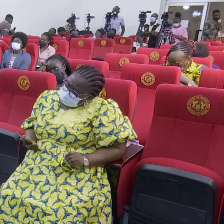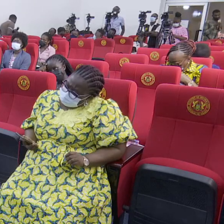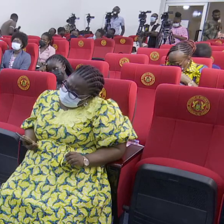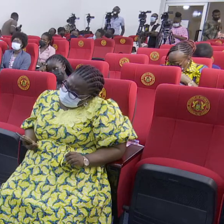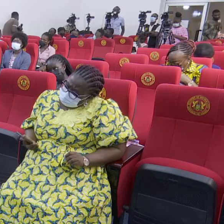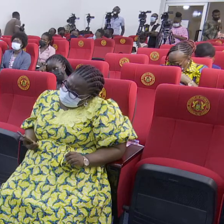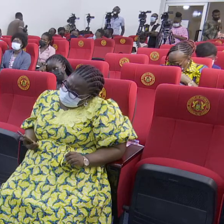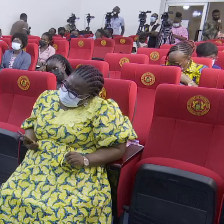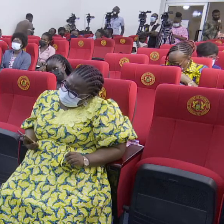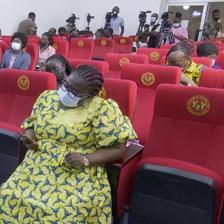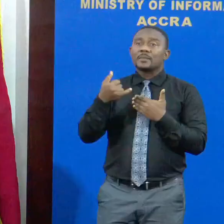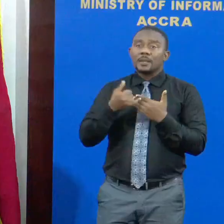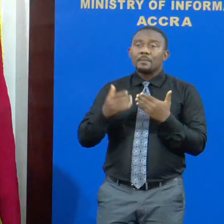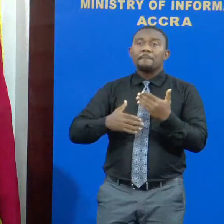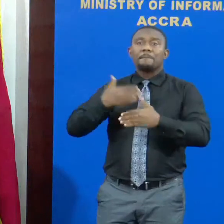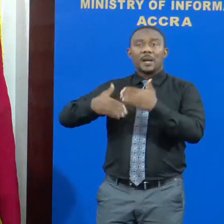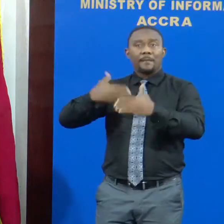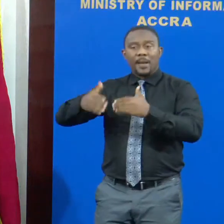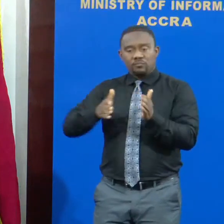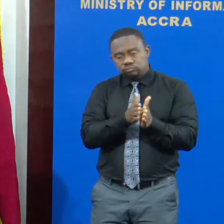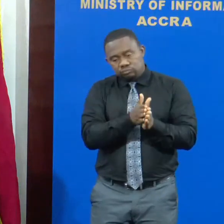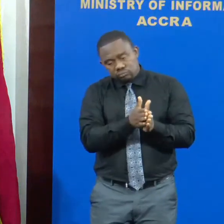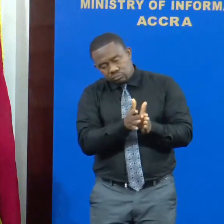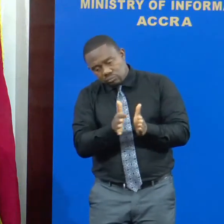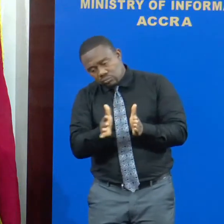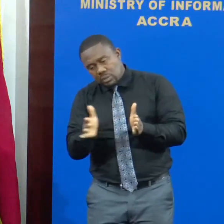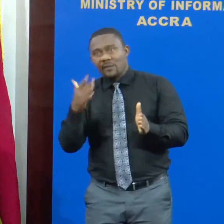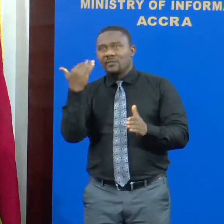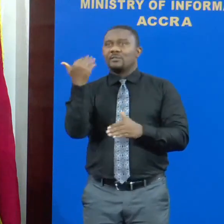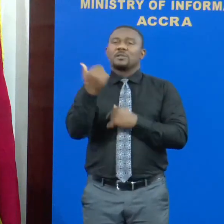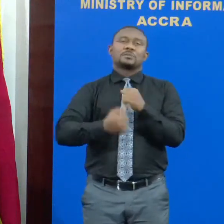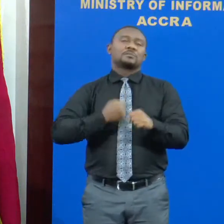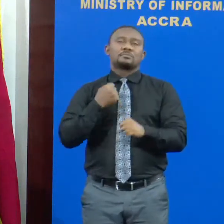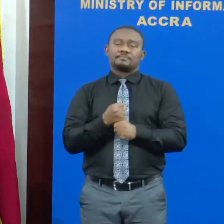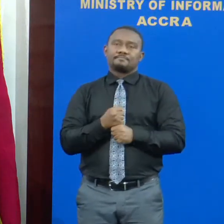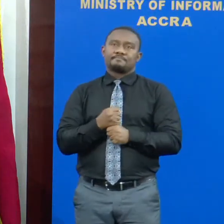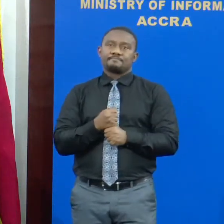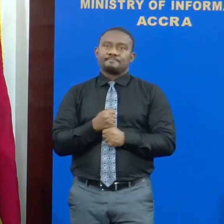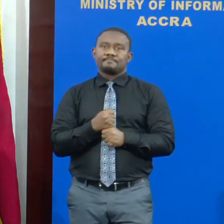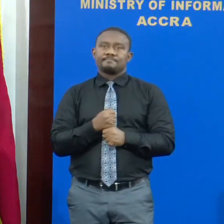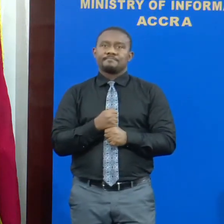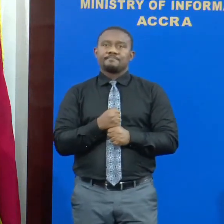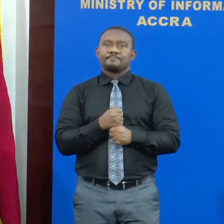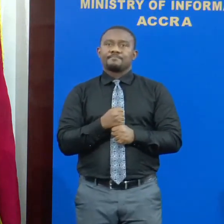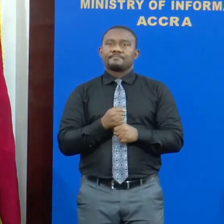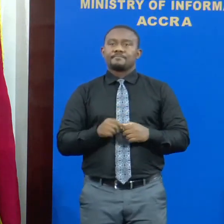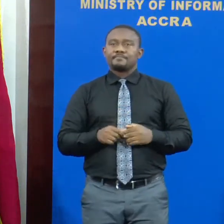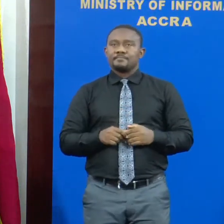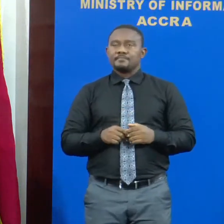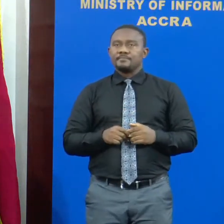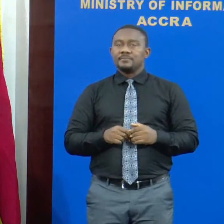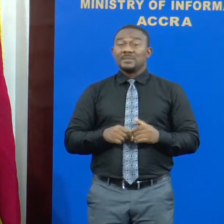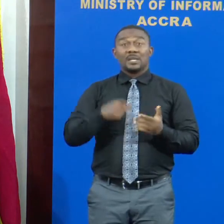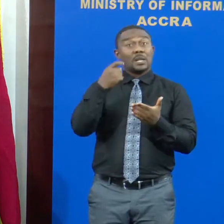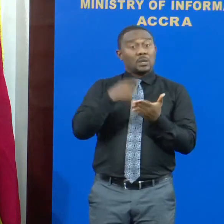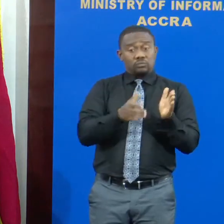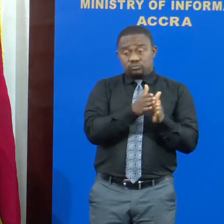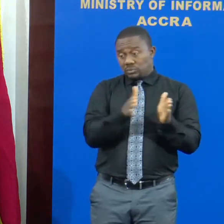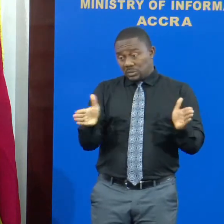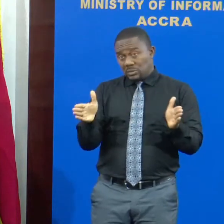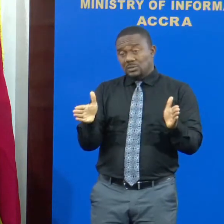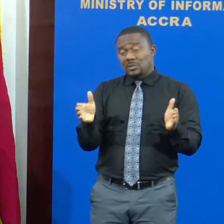The project was to run itself for the 15-year life cycle, and the total cost over the